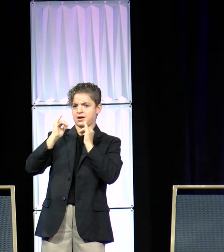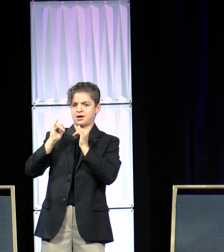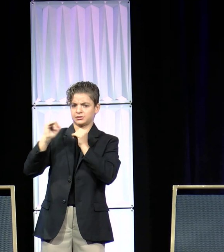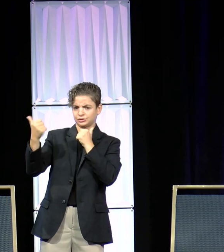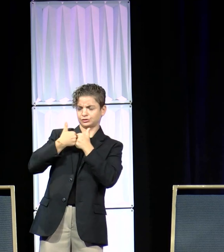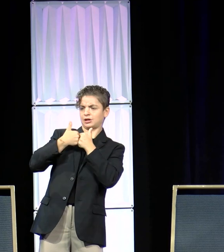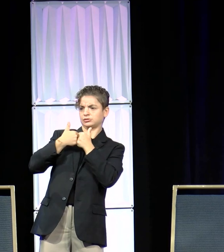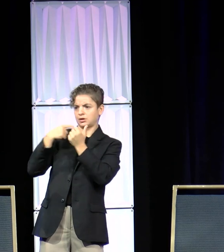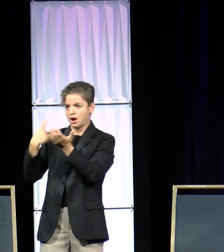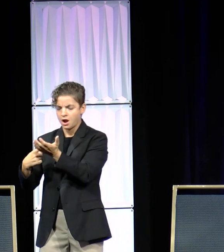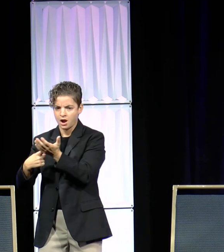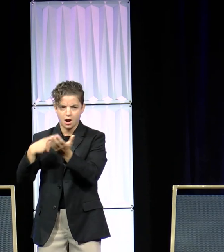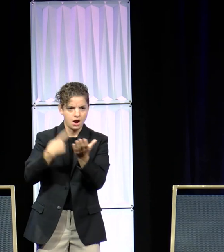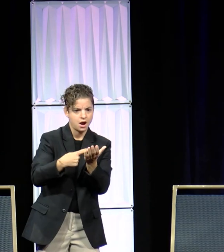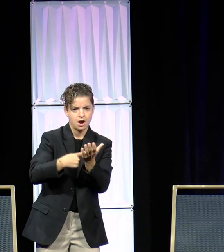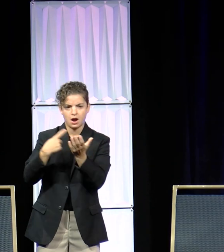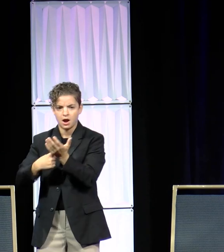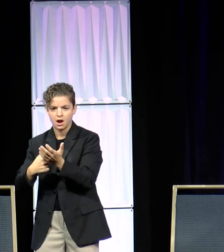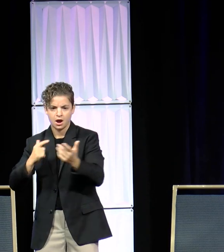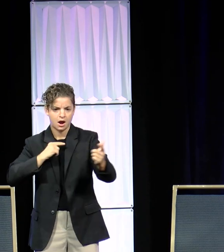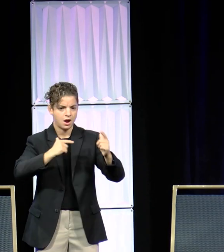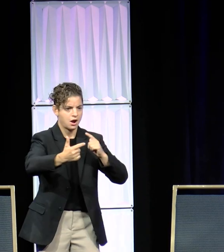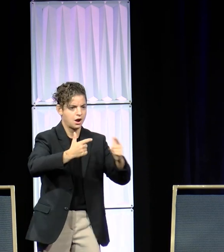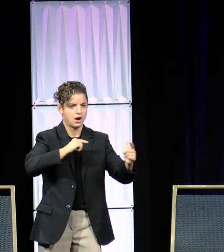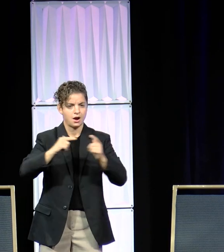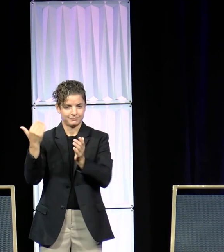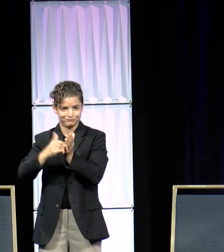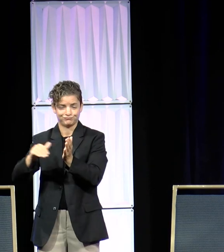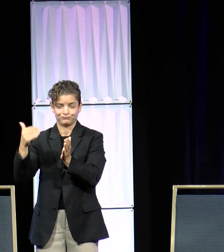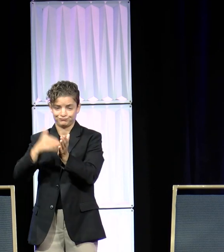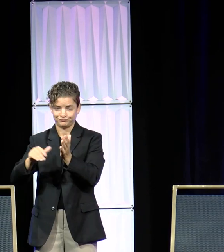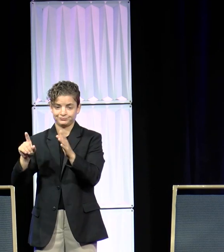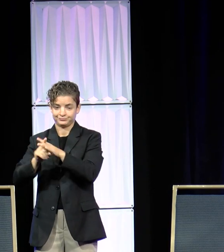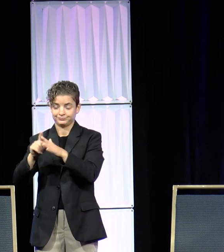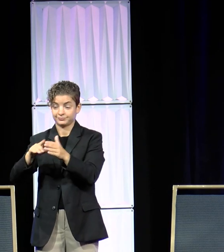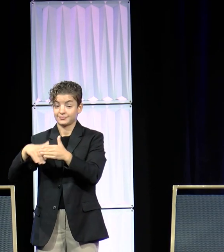conversations. And our next speaker is one of those people.